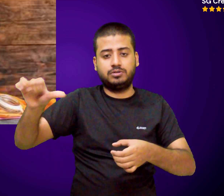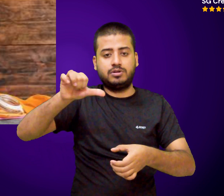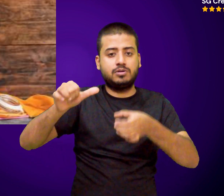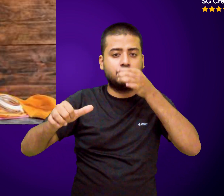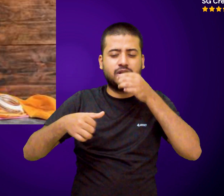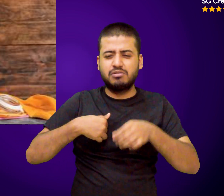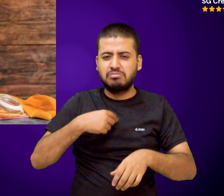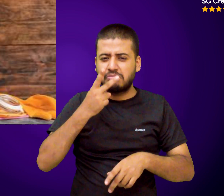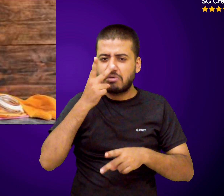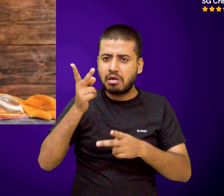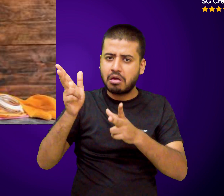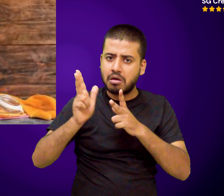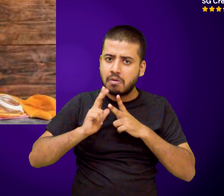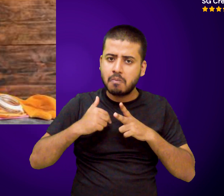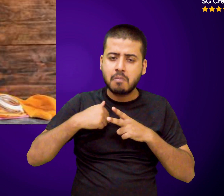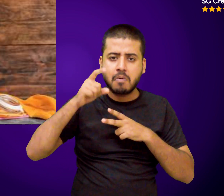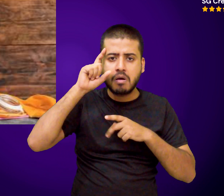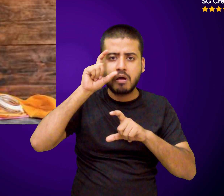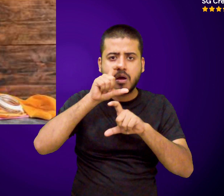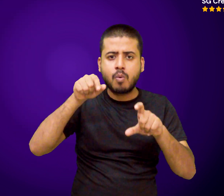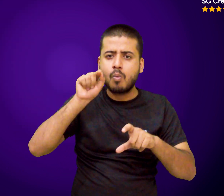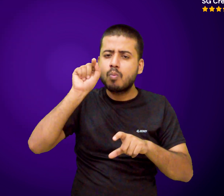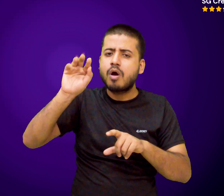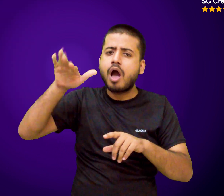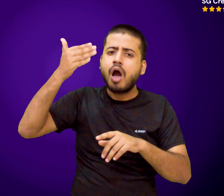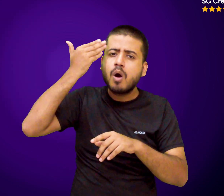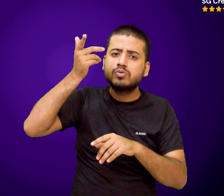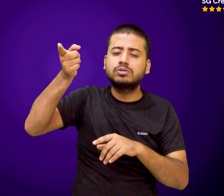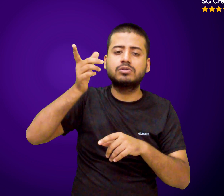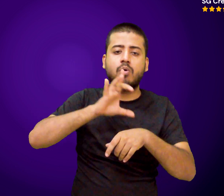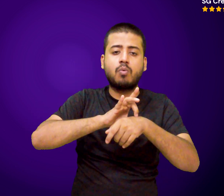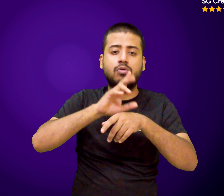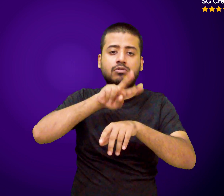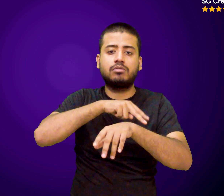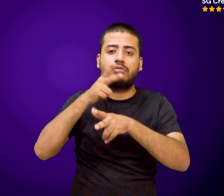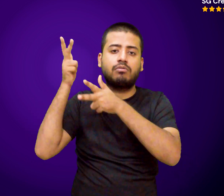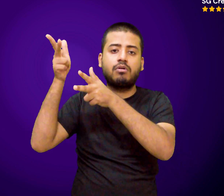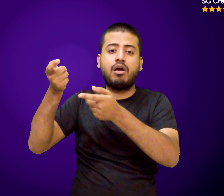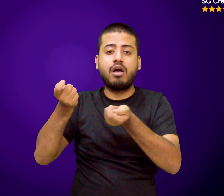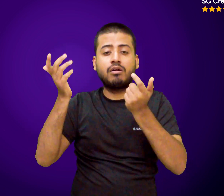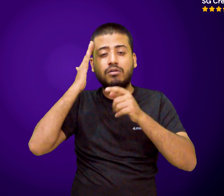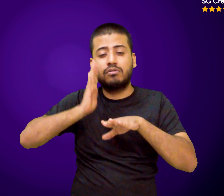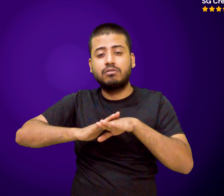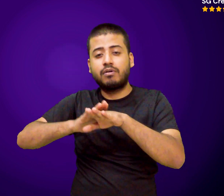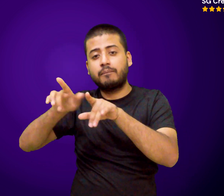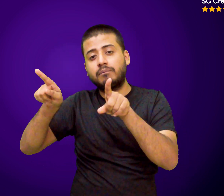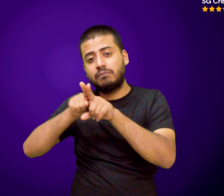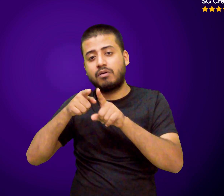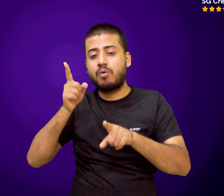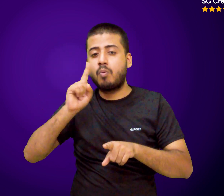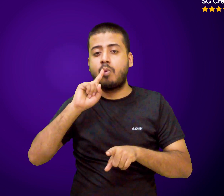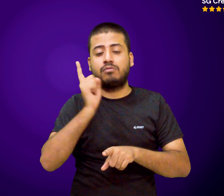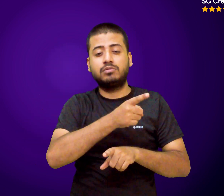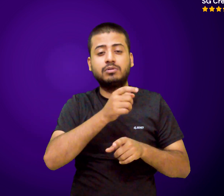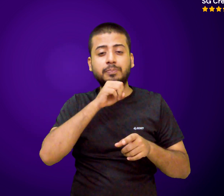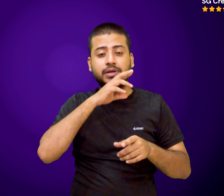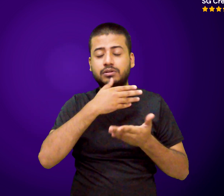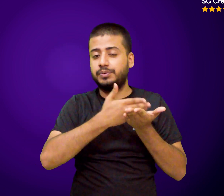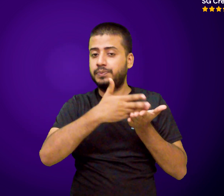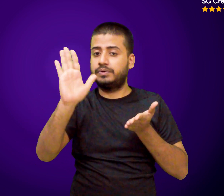be ingested and potentially cause inflammation, cellular damage, and disrupt various bodily systems. Bacterial